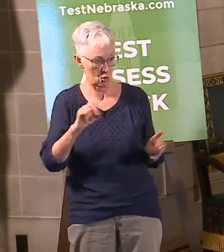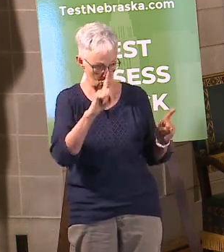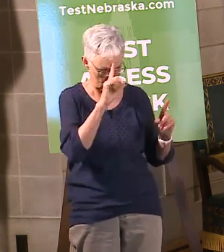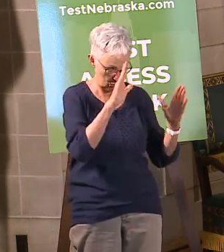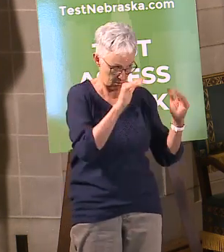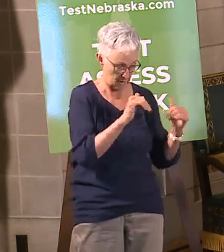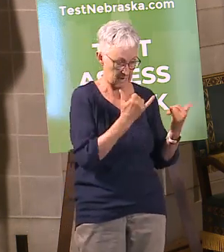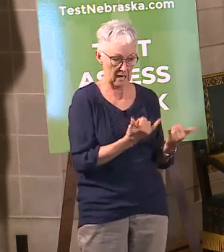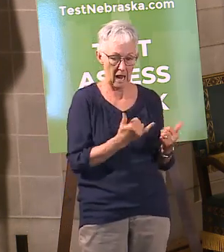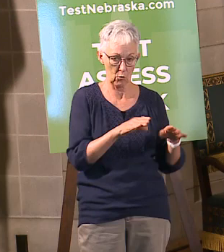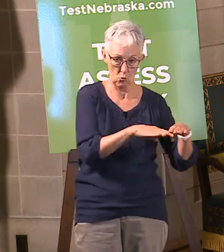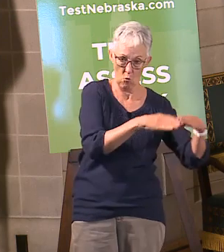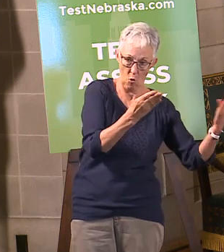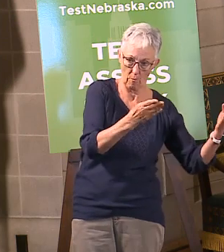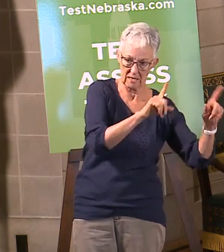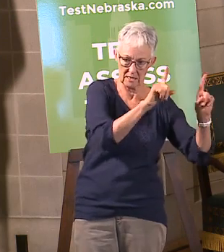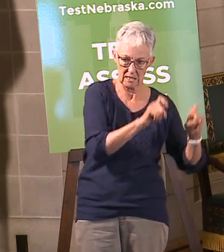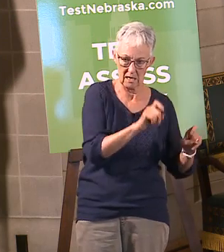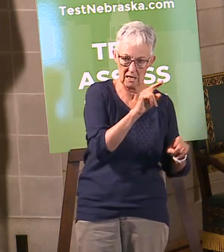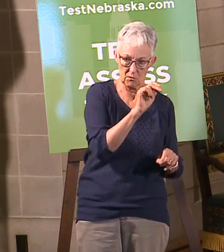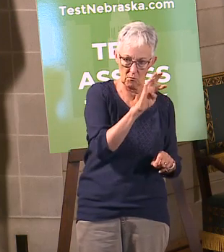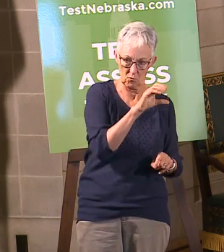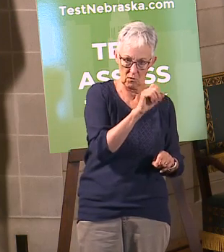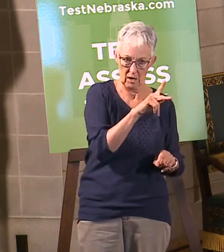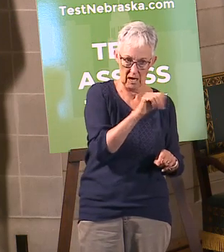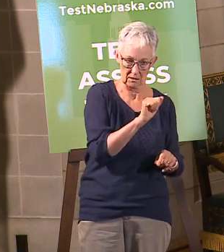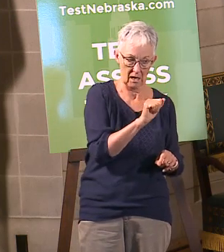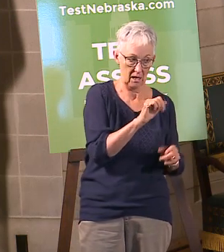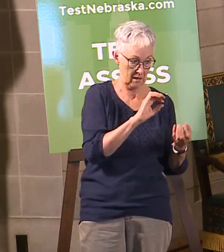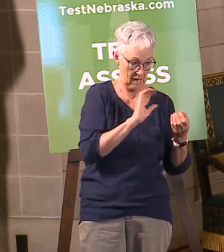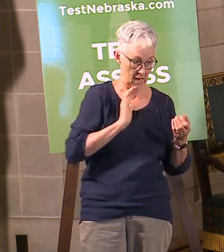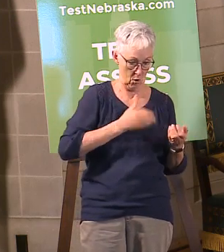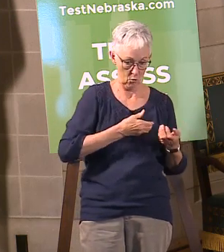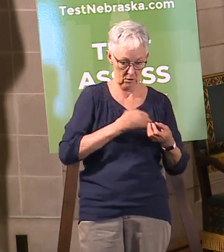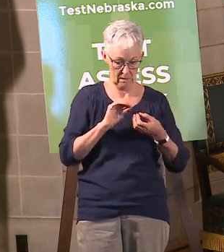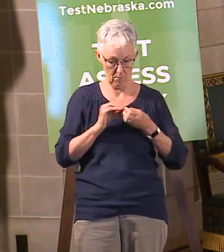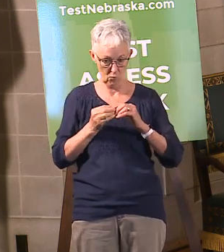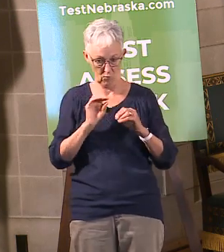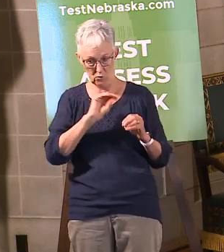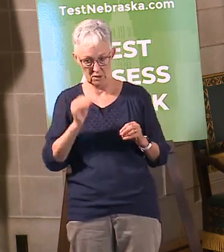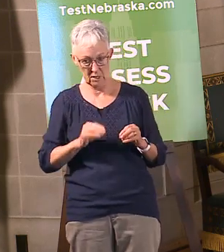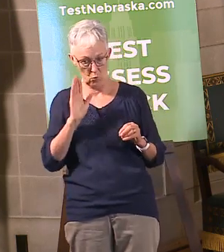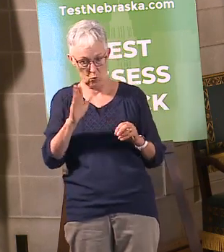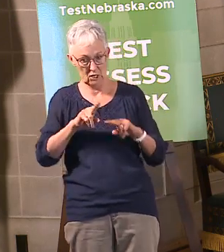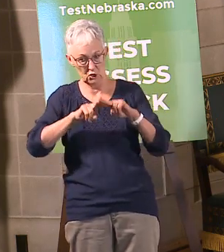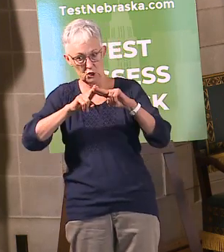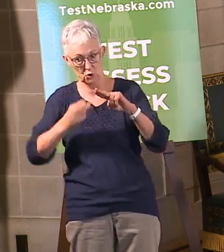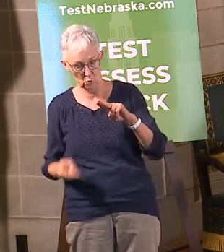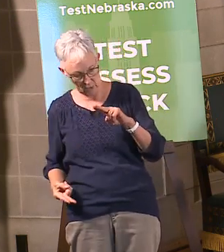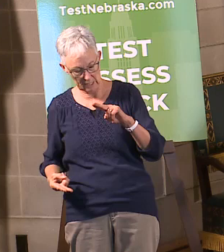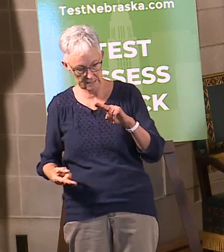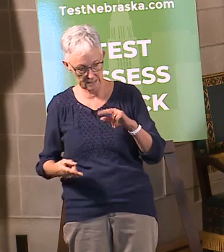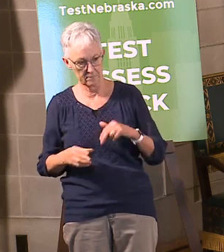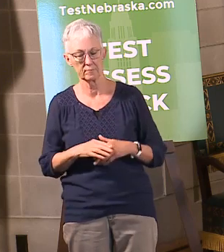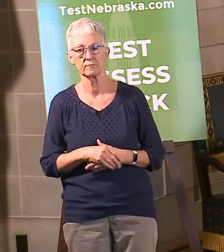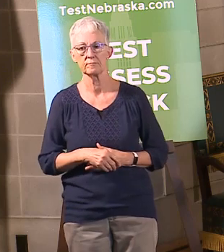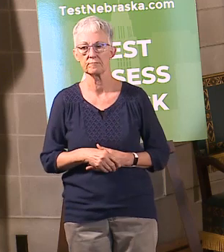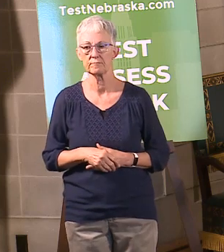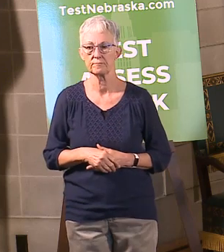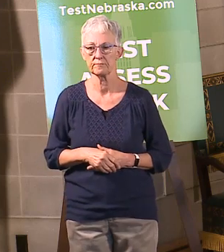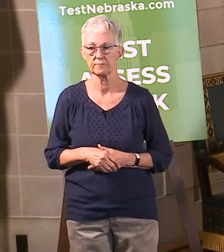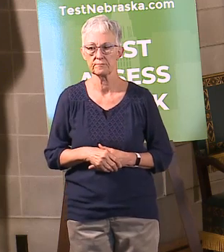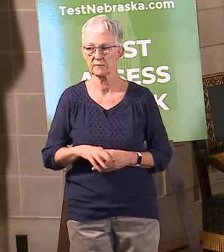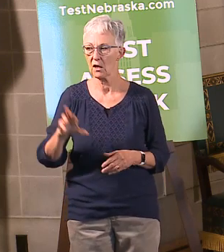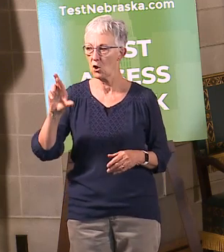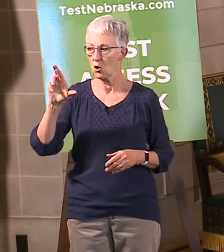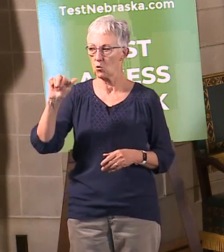So kind of unpack that from the beginning. So the rate of positivity is something that we use when